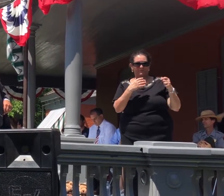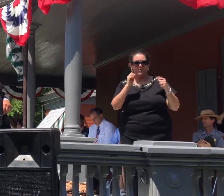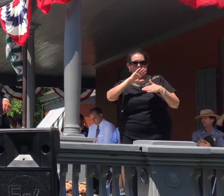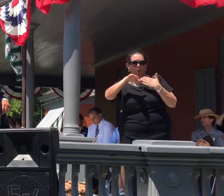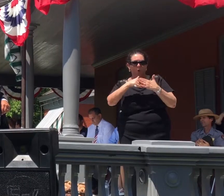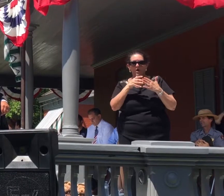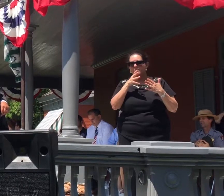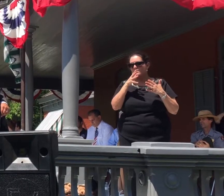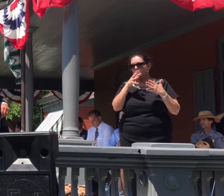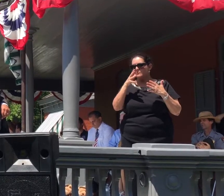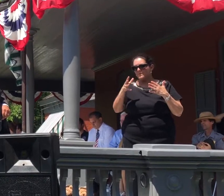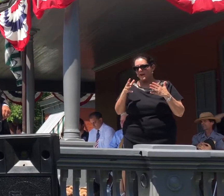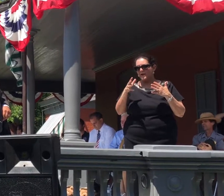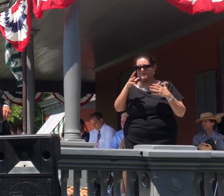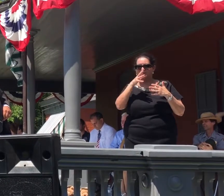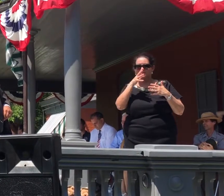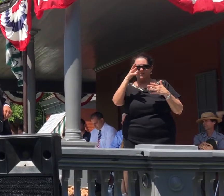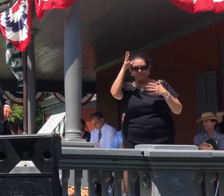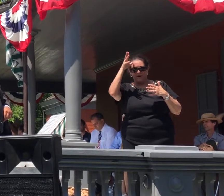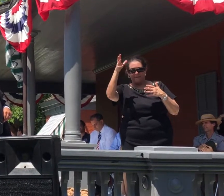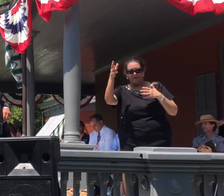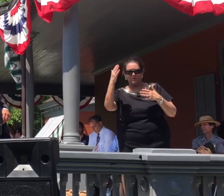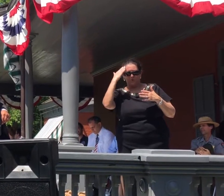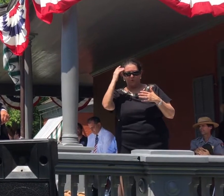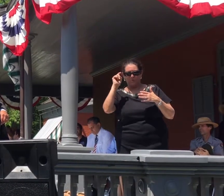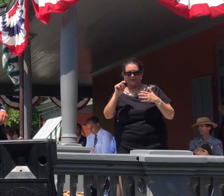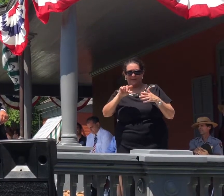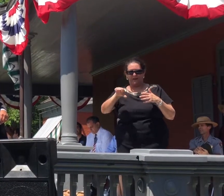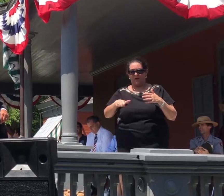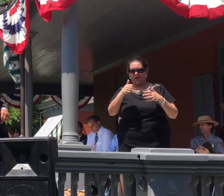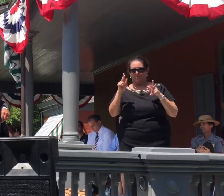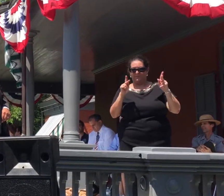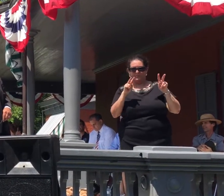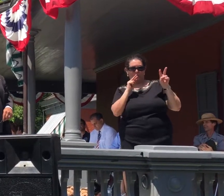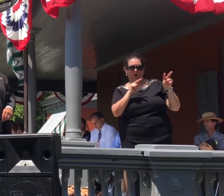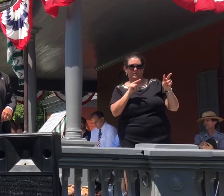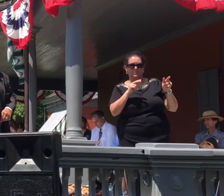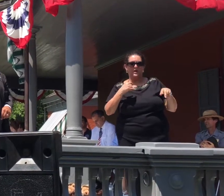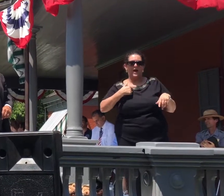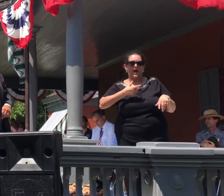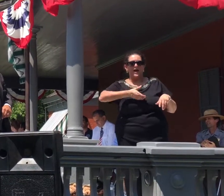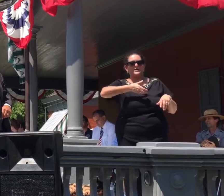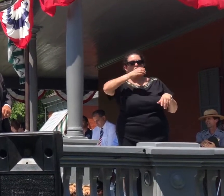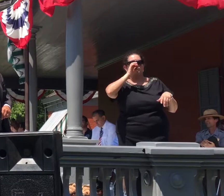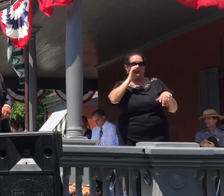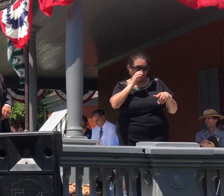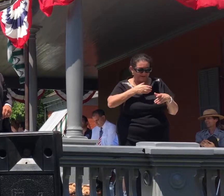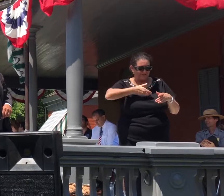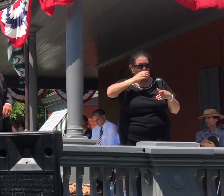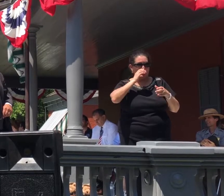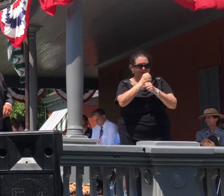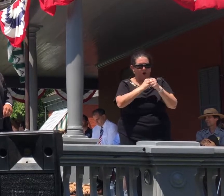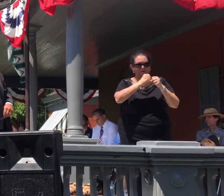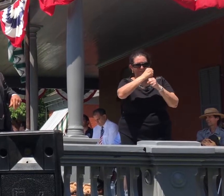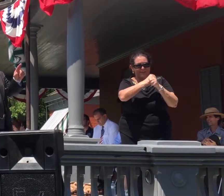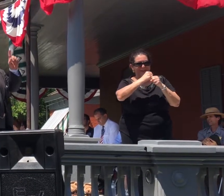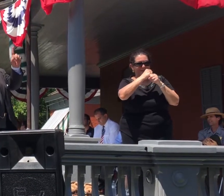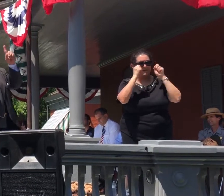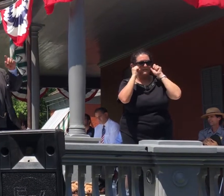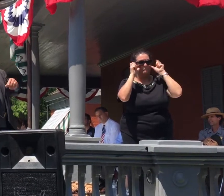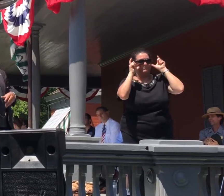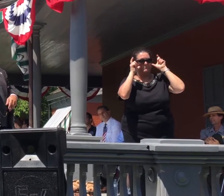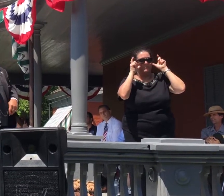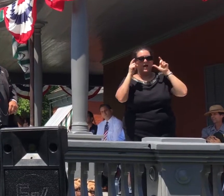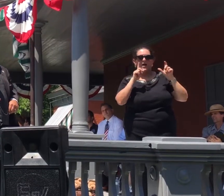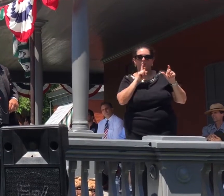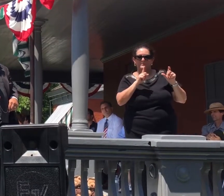and grandparent knows a sleepover is a good time to post extra guards. I drank a gallon and a half of coffee each and every day. I was normally the